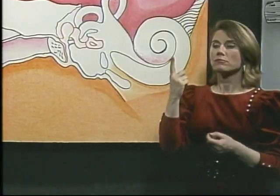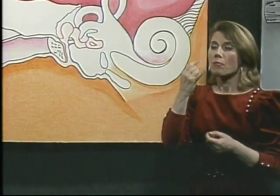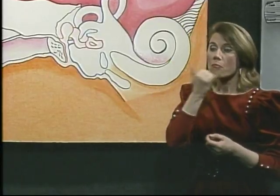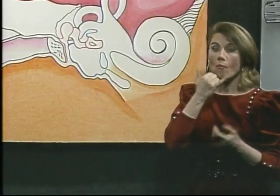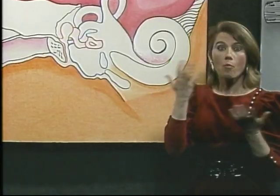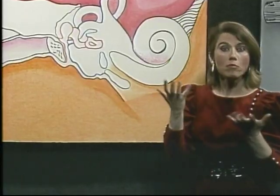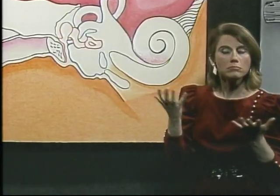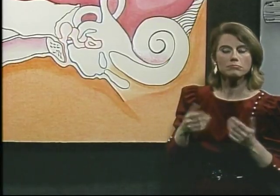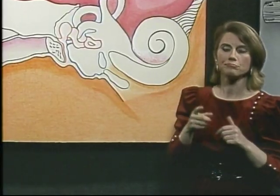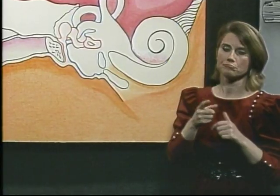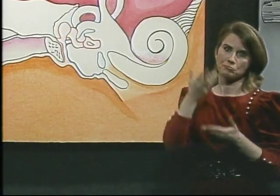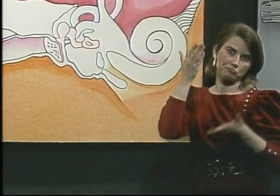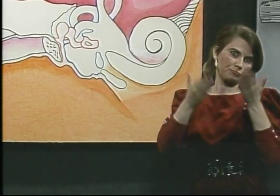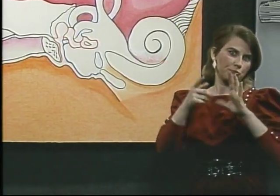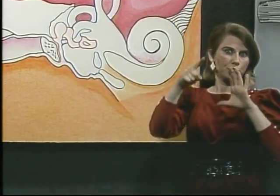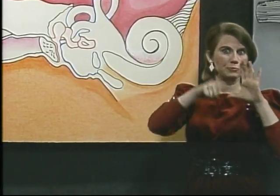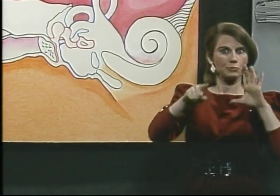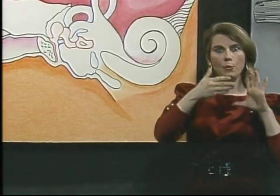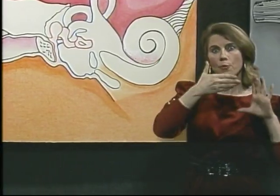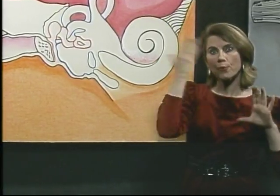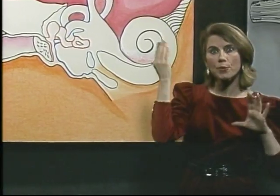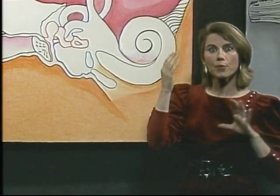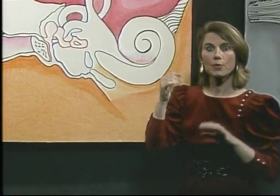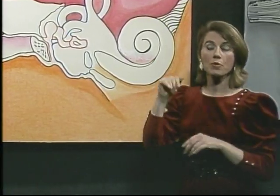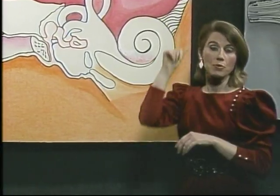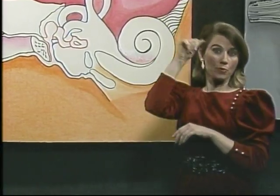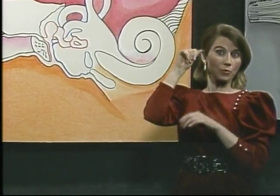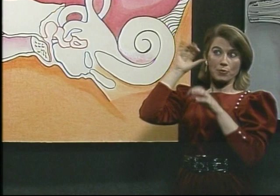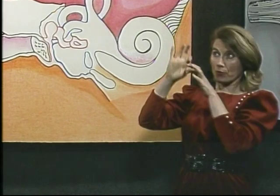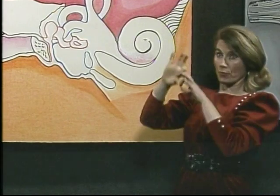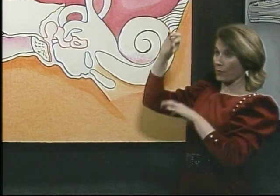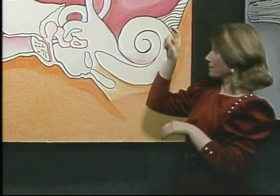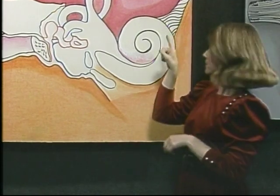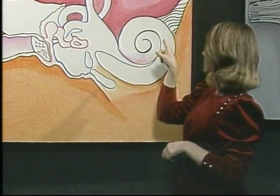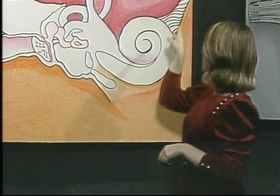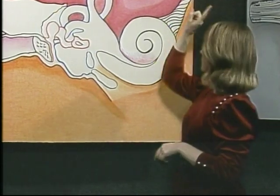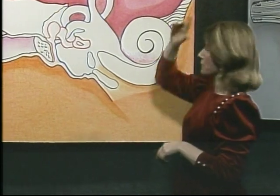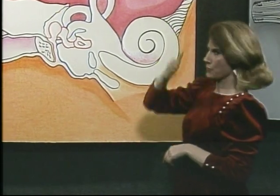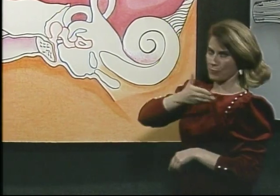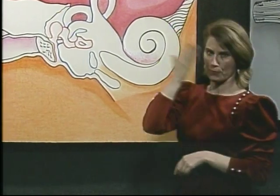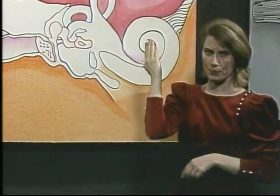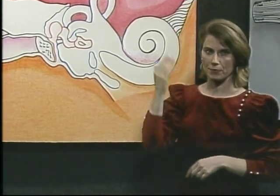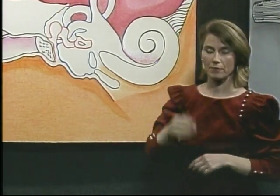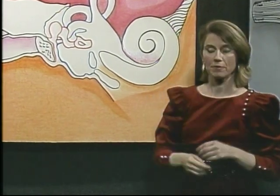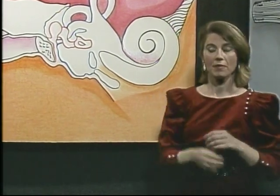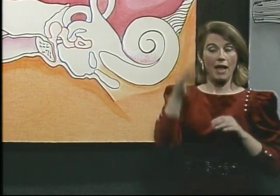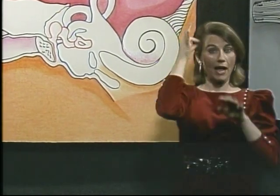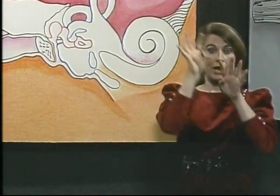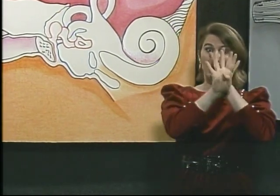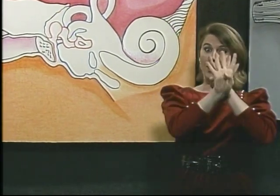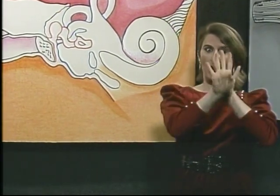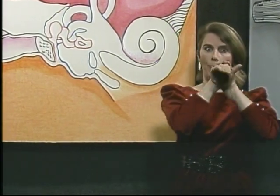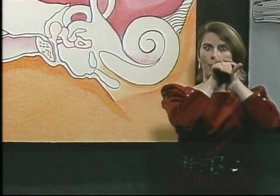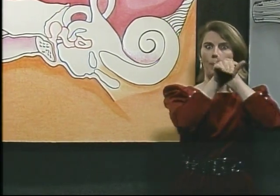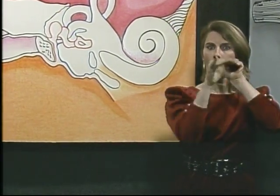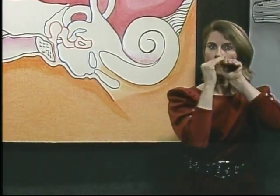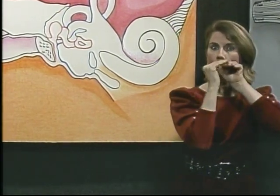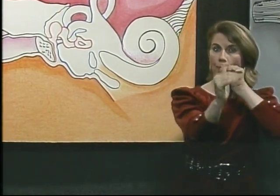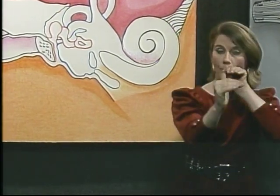it cannot be repaired. It's possible that the cochlea itself does not exist. It's possible that the auditory nerve